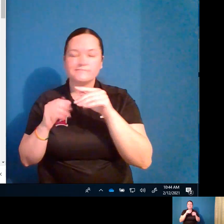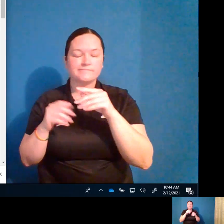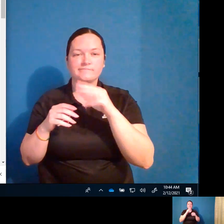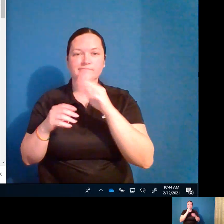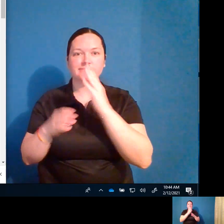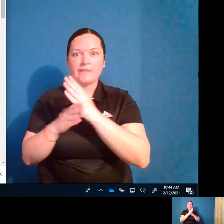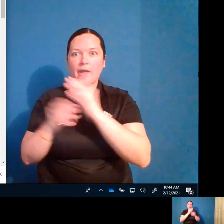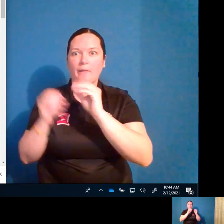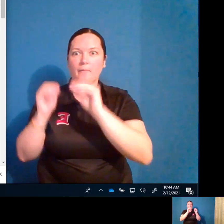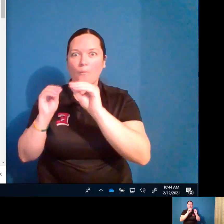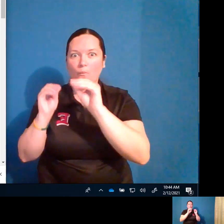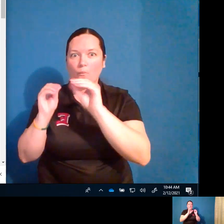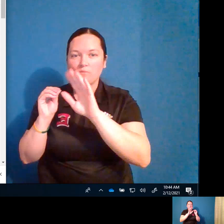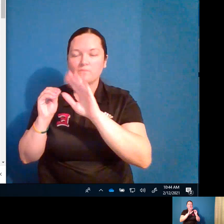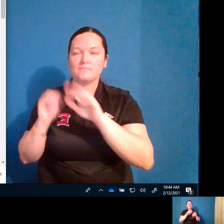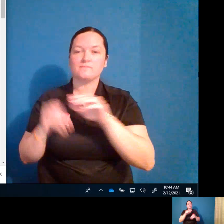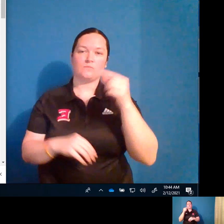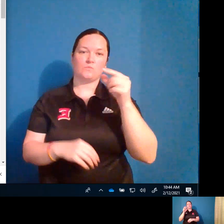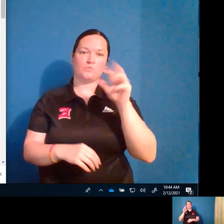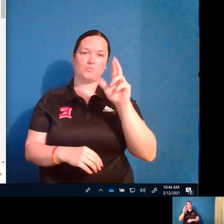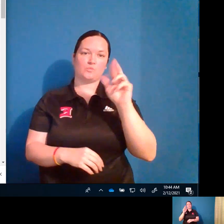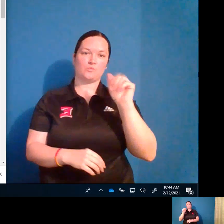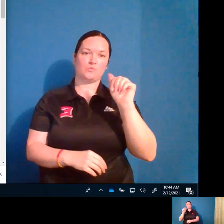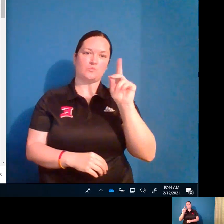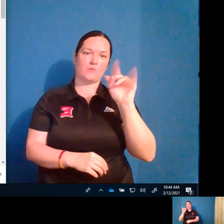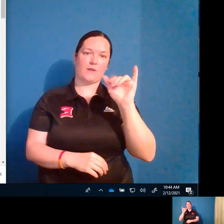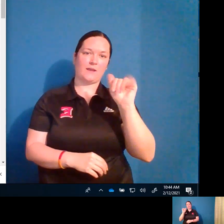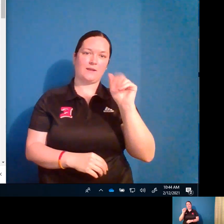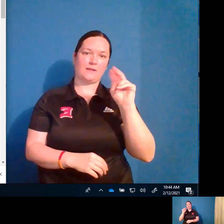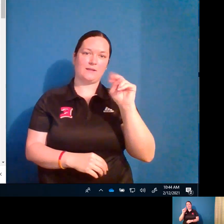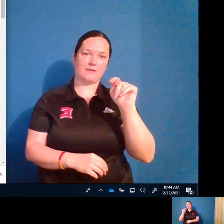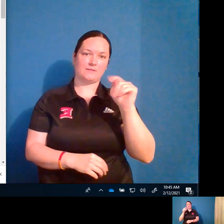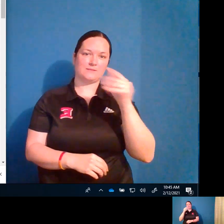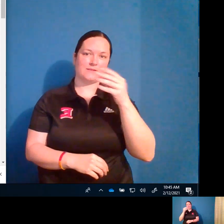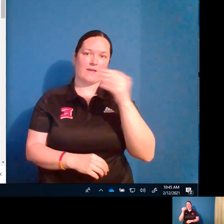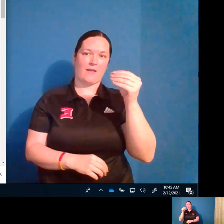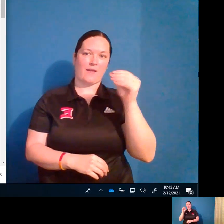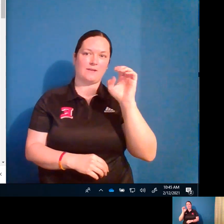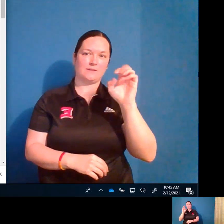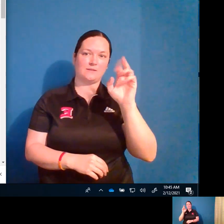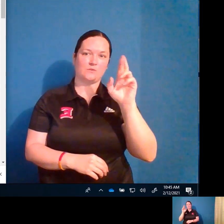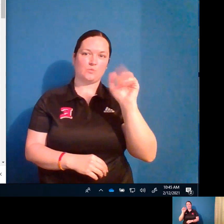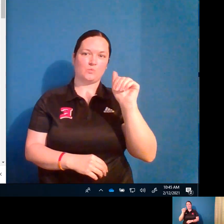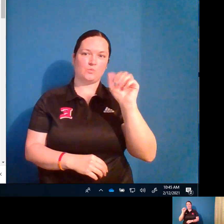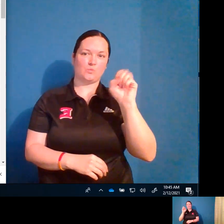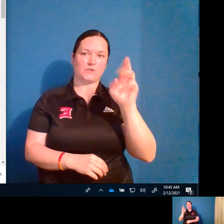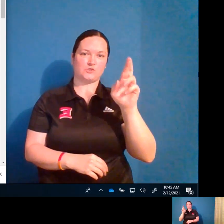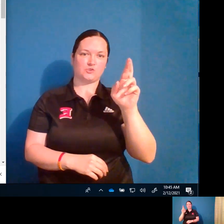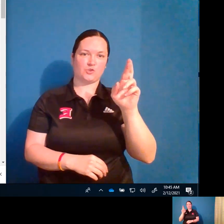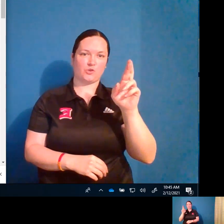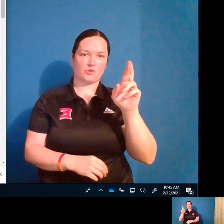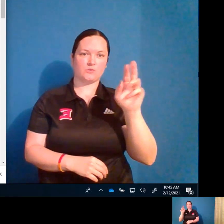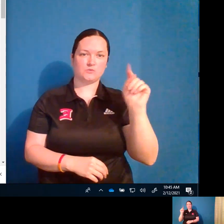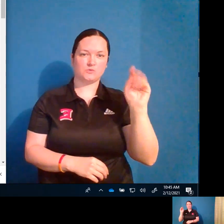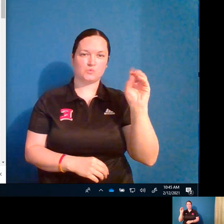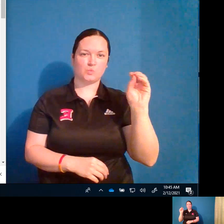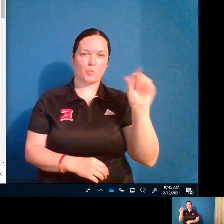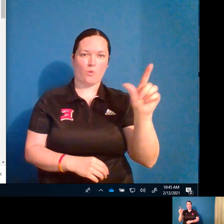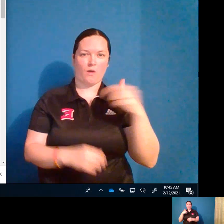moved, quit moving. Gradient and eraser tool. That's what we're doing next. Okay, so gradient and eraser